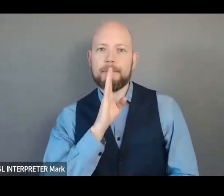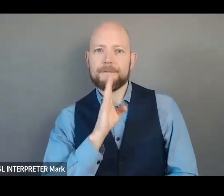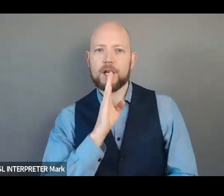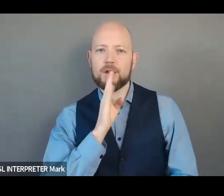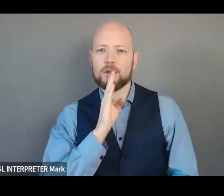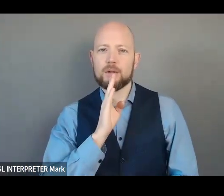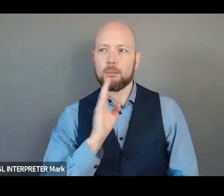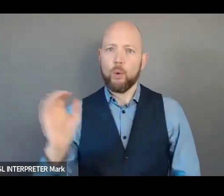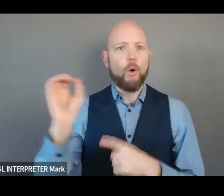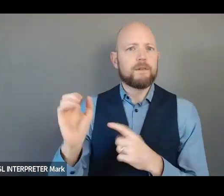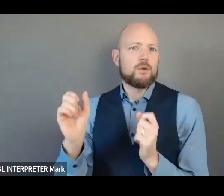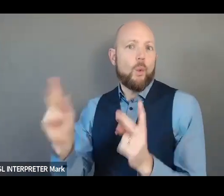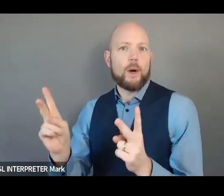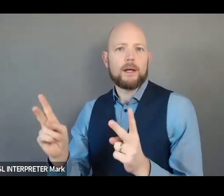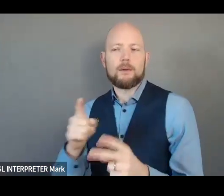North Pole or on an oil rig.